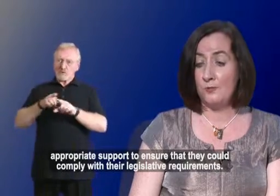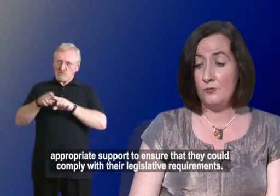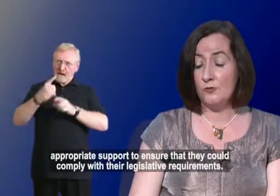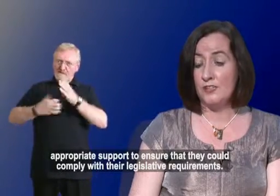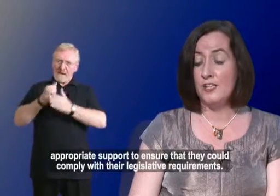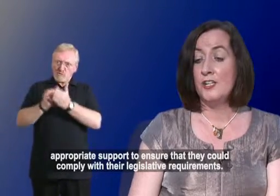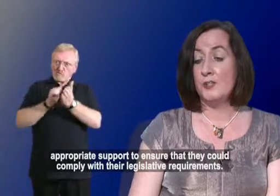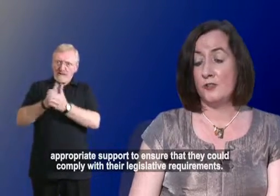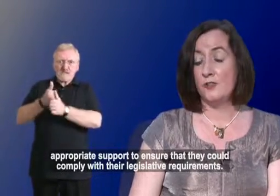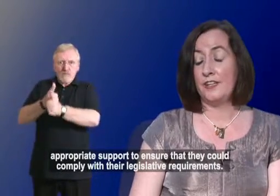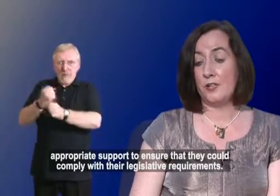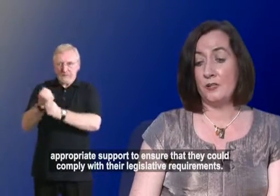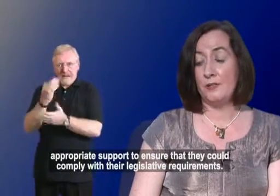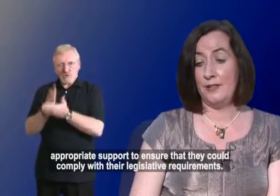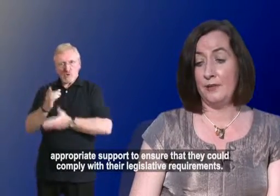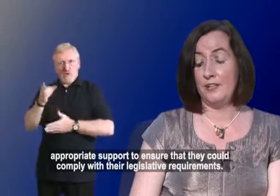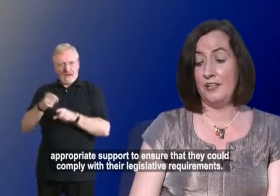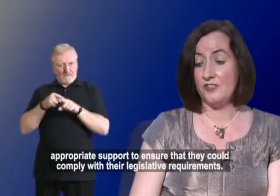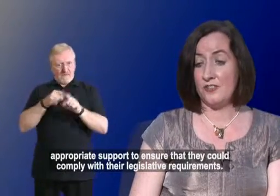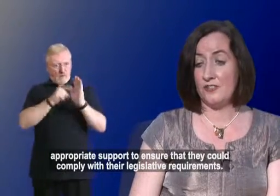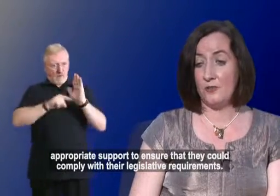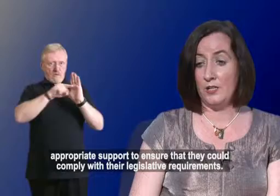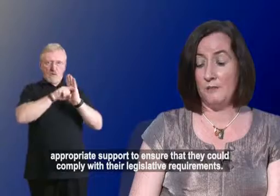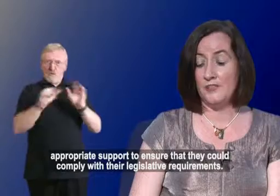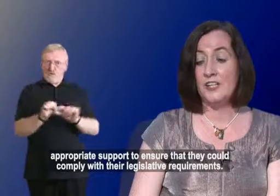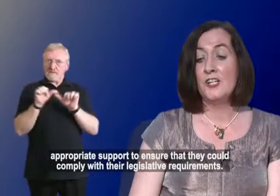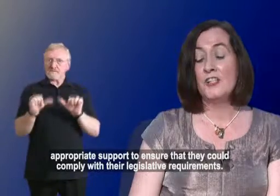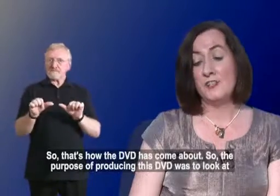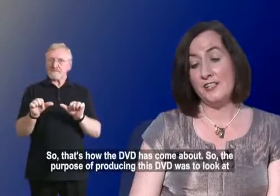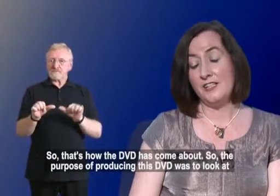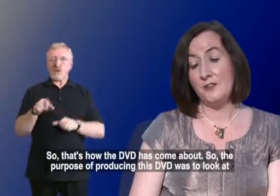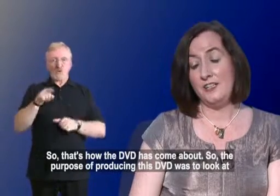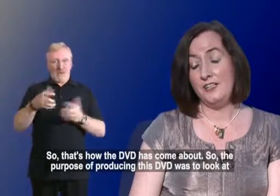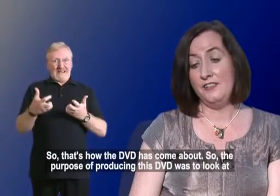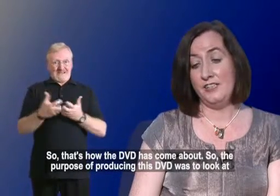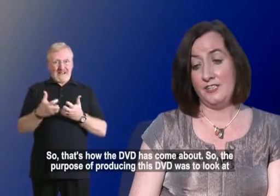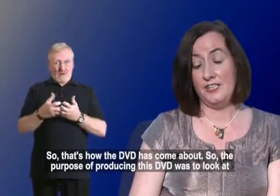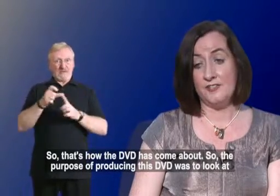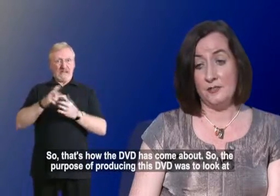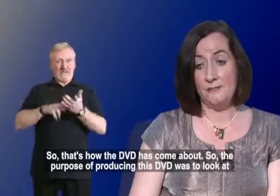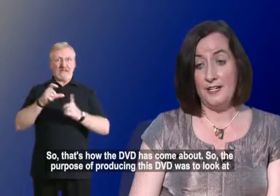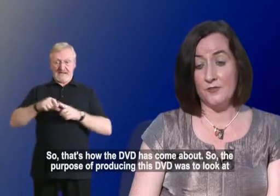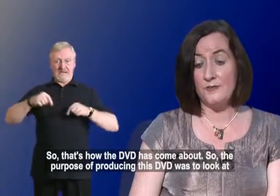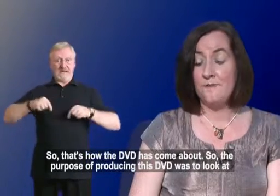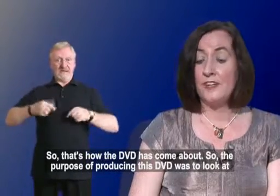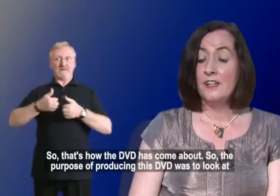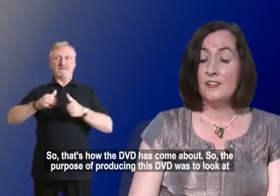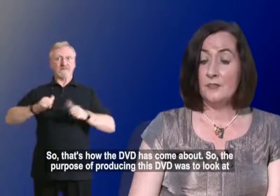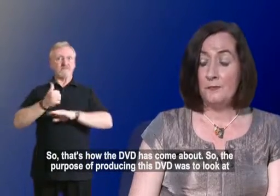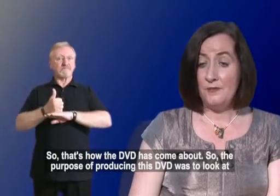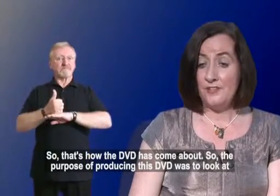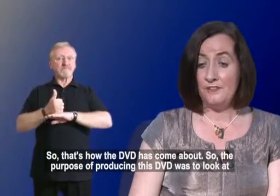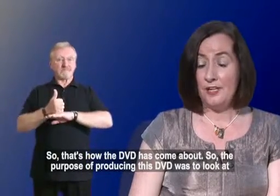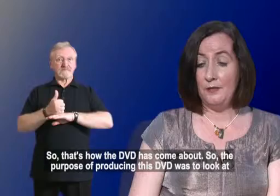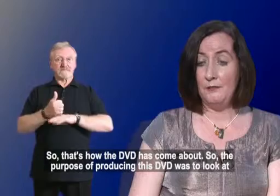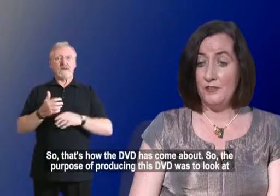appropriate support to ensure that they could comply with their legislative requirements. So that's how the DVD has come about. So